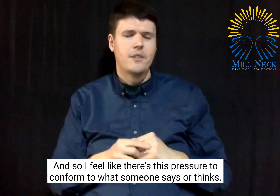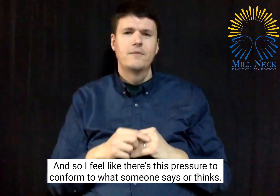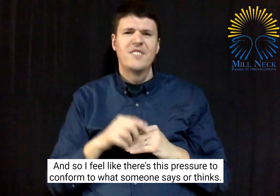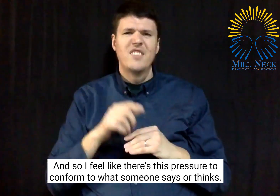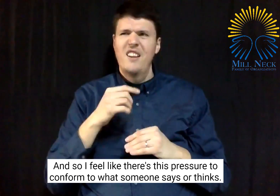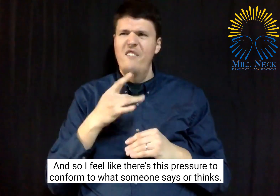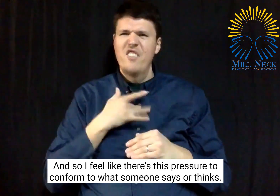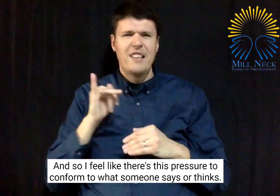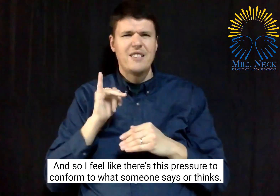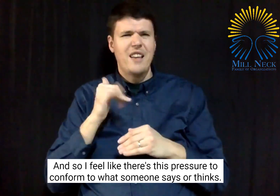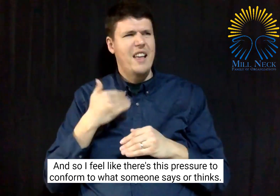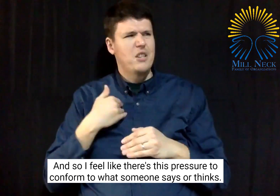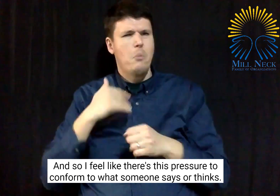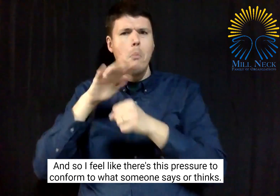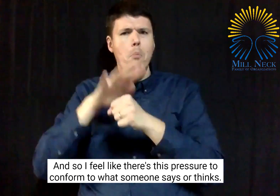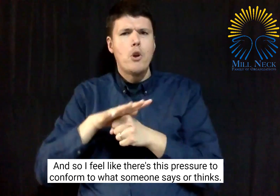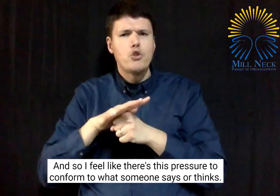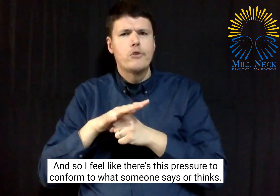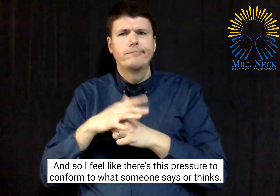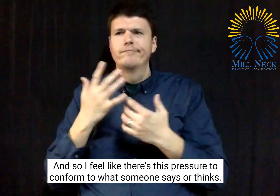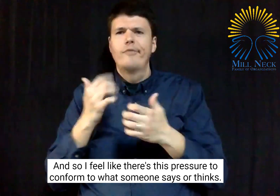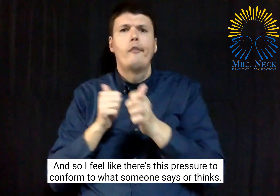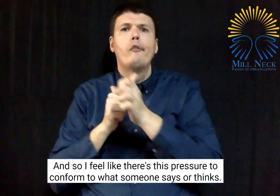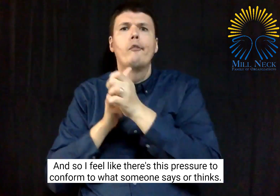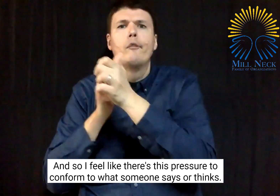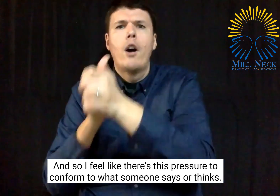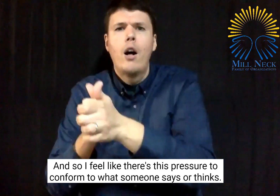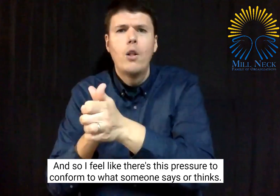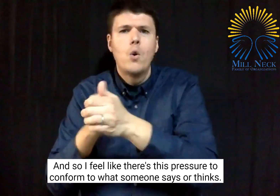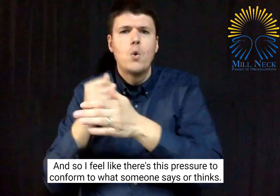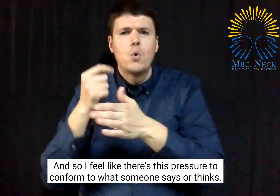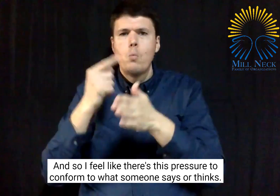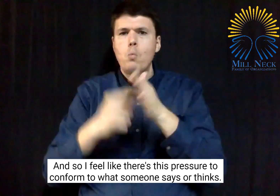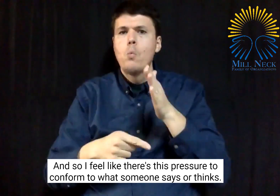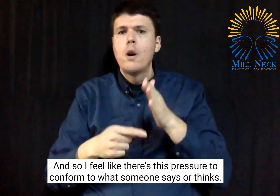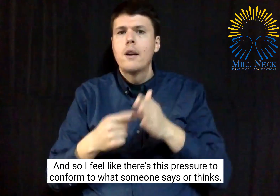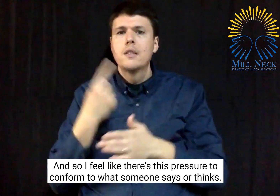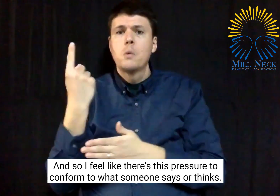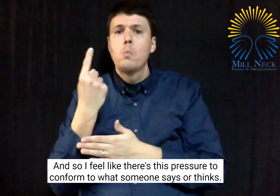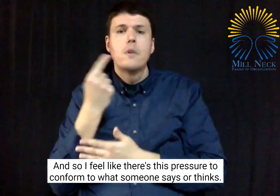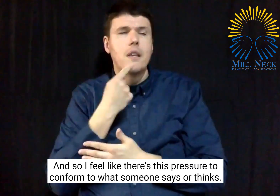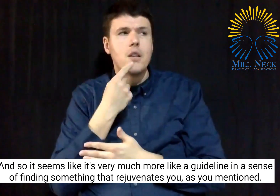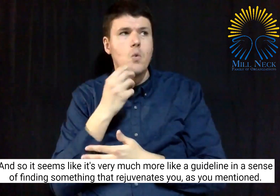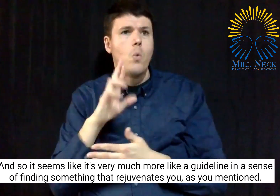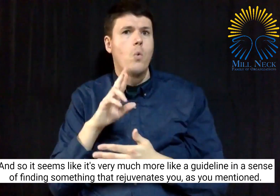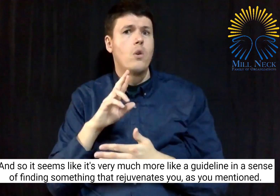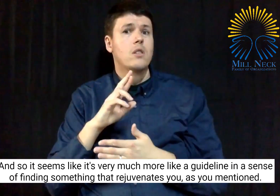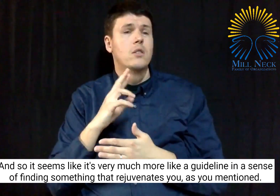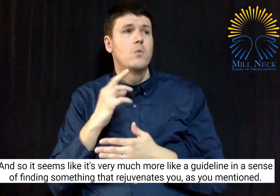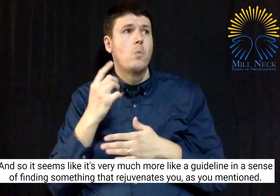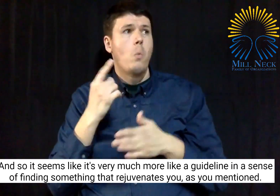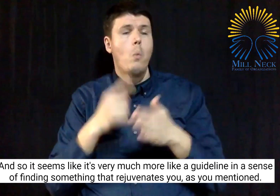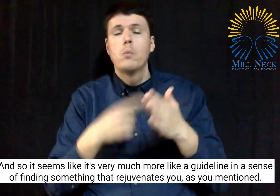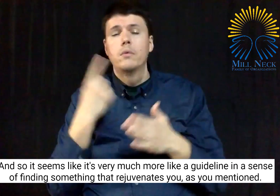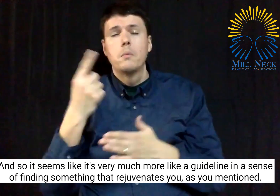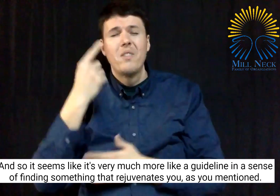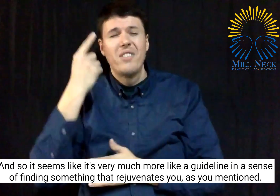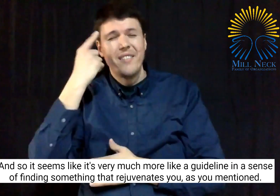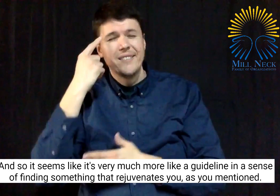pressure to conform to what someone says or thinks. And so it seems like it's very